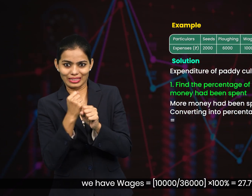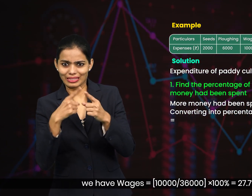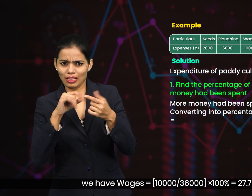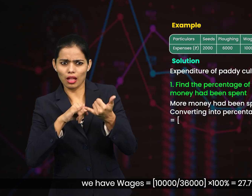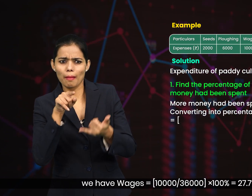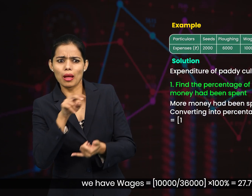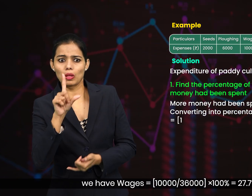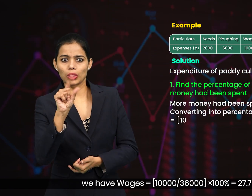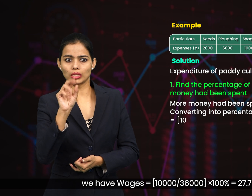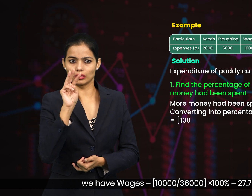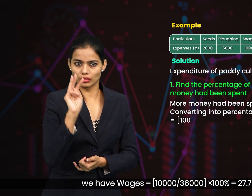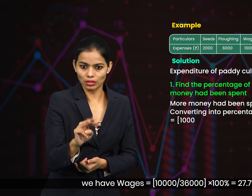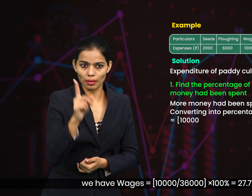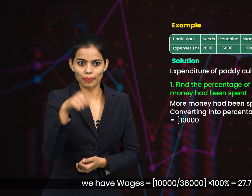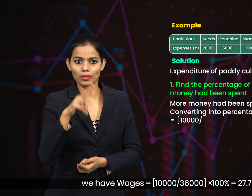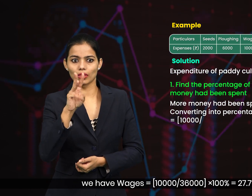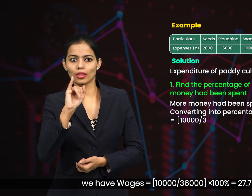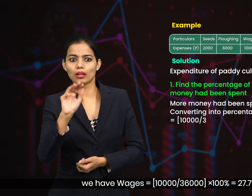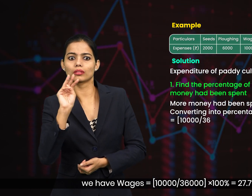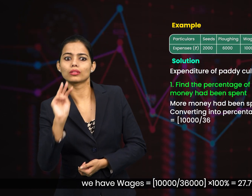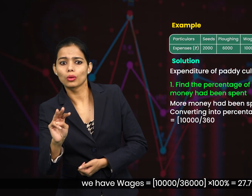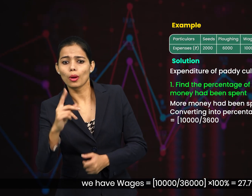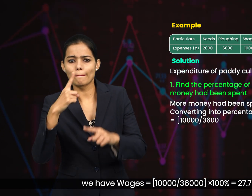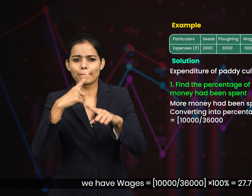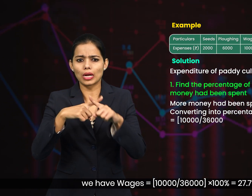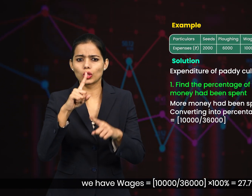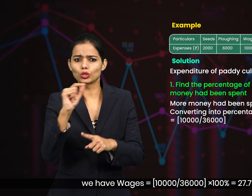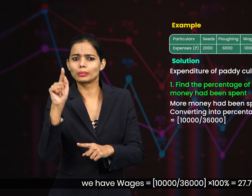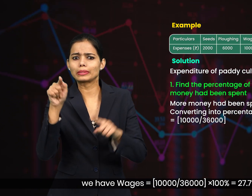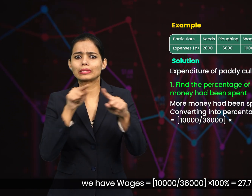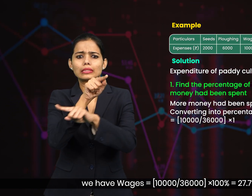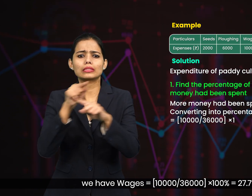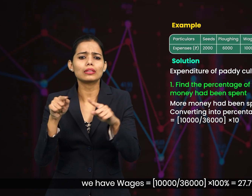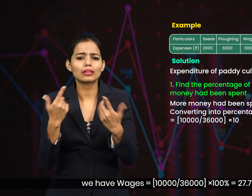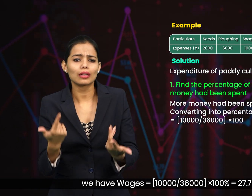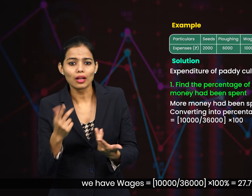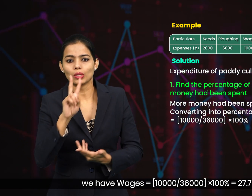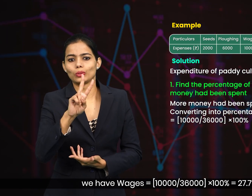to 10,000 by 36,000 into 100% is equal to